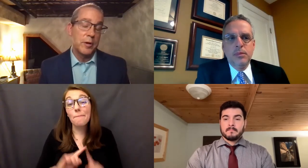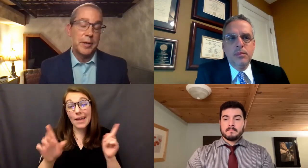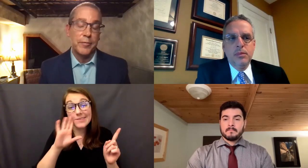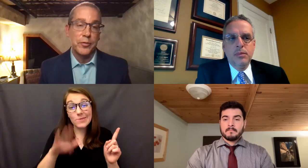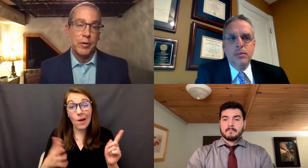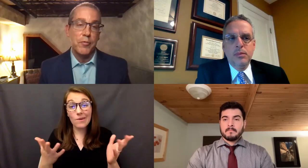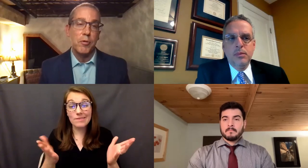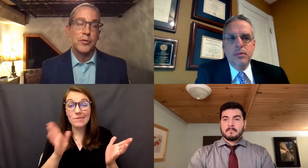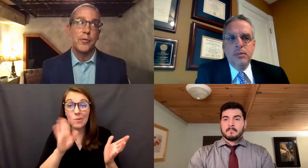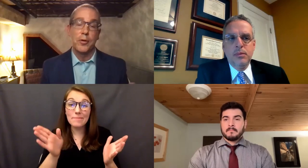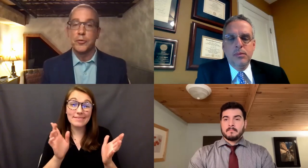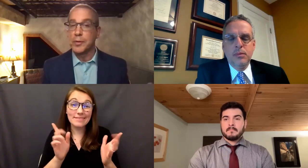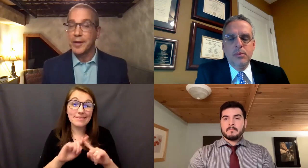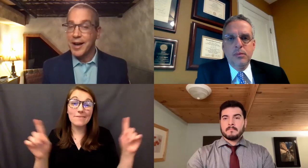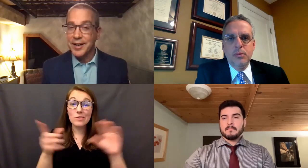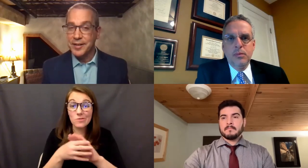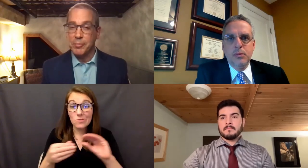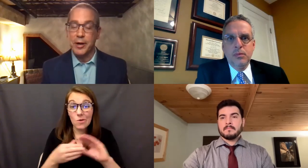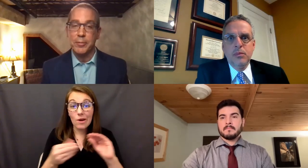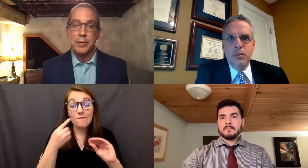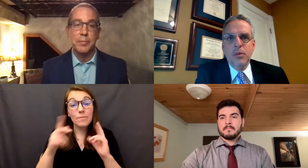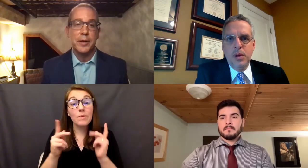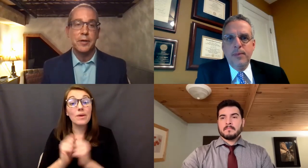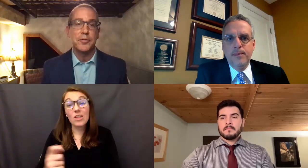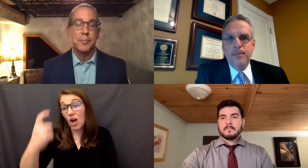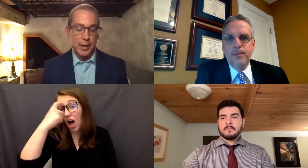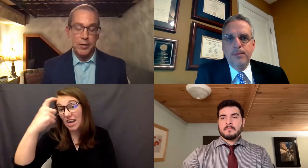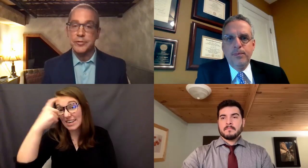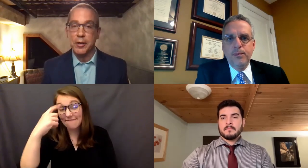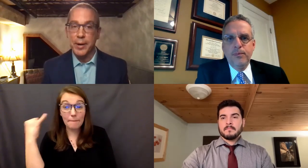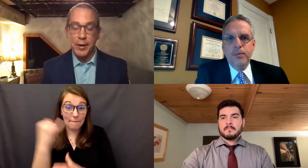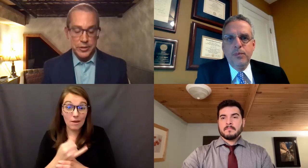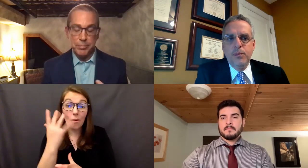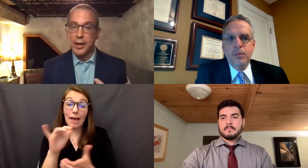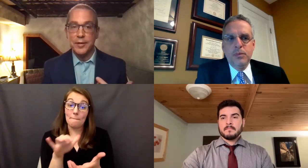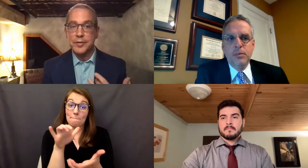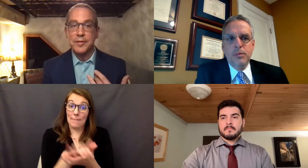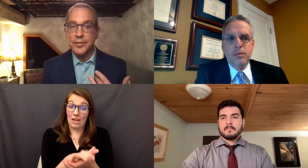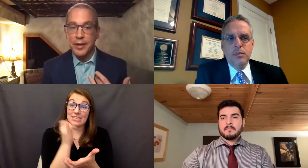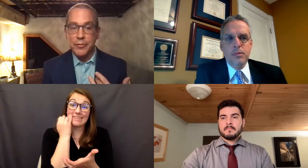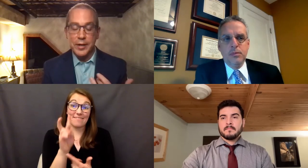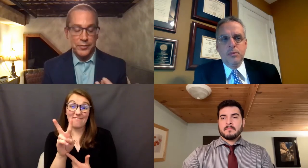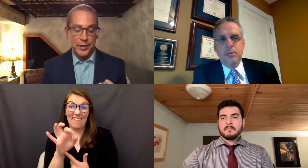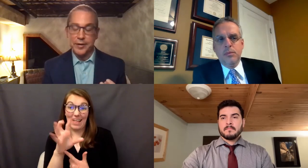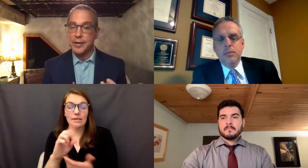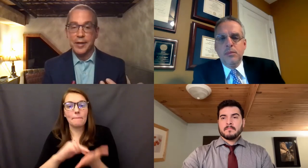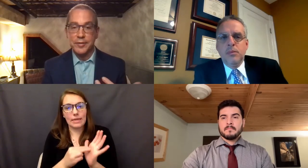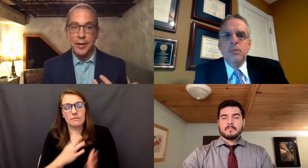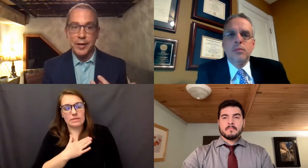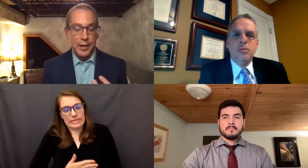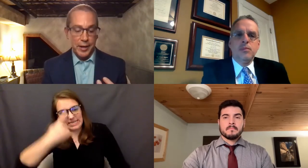It's going to be a different story, of course, for those with a cognitive impairment, because marriage, a valid marriage, implies consent, free consent,